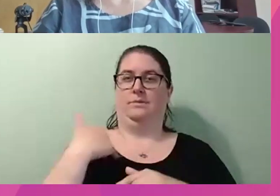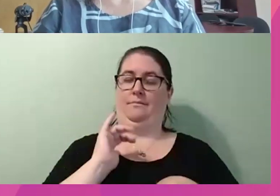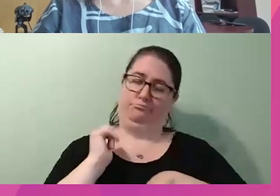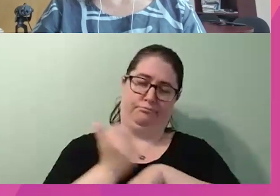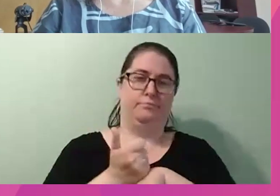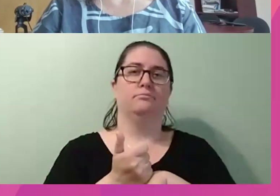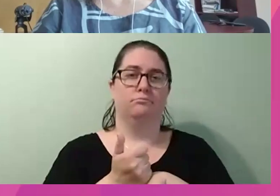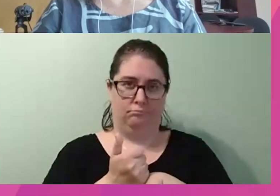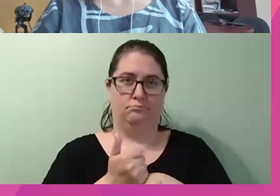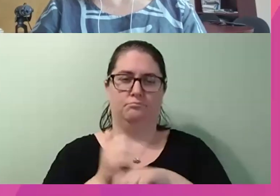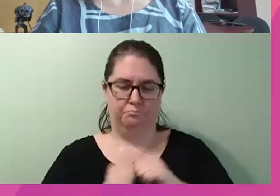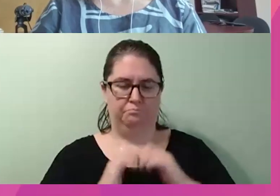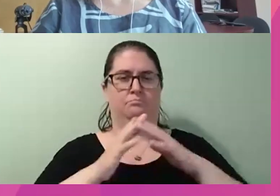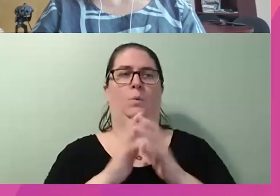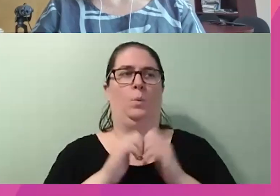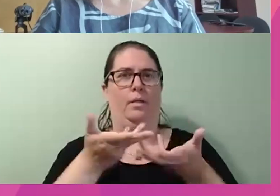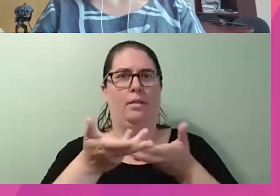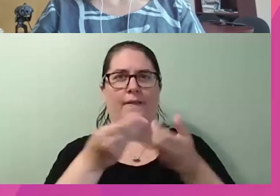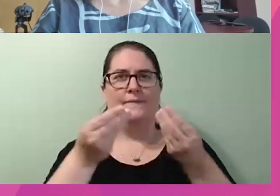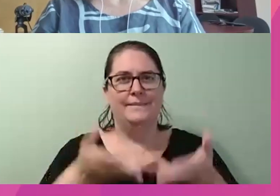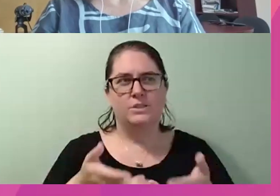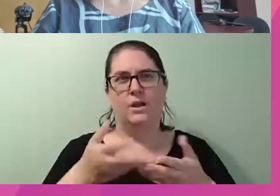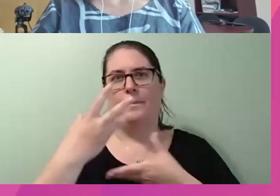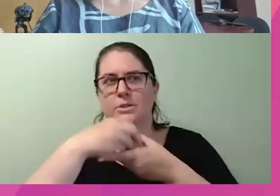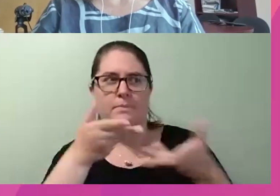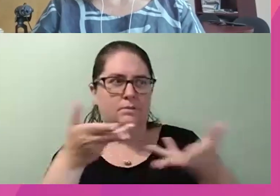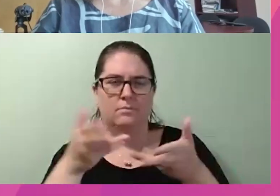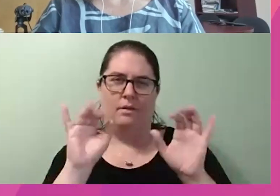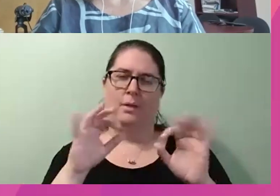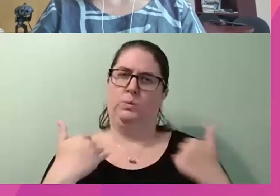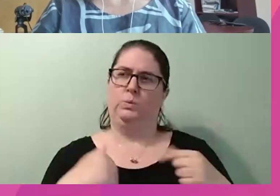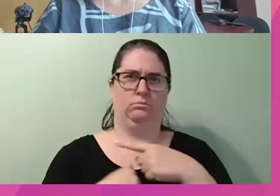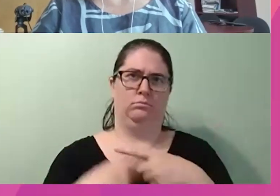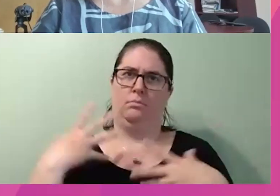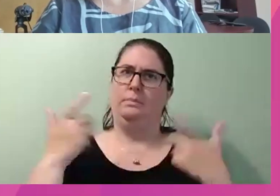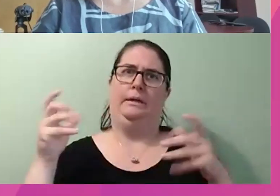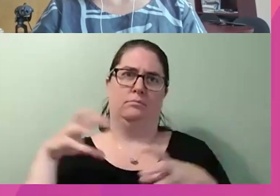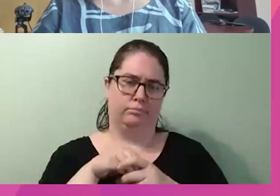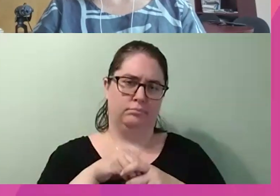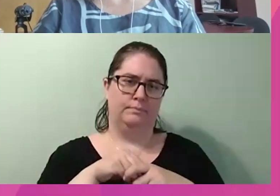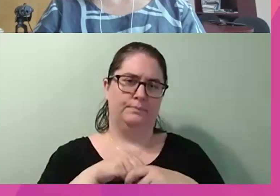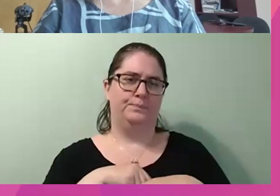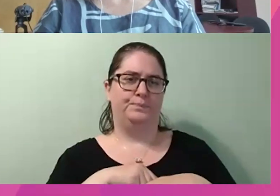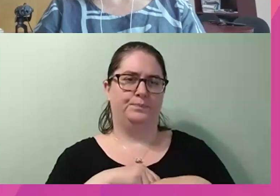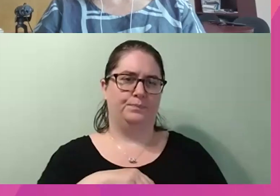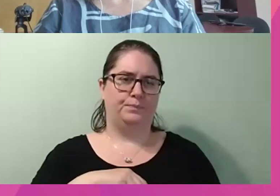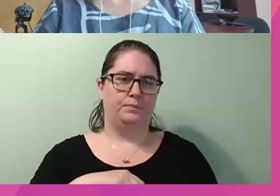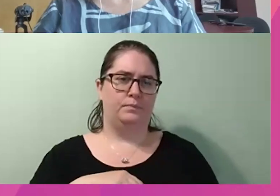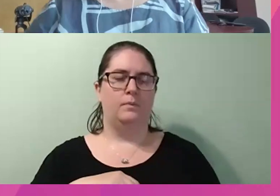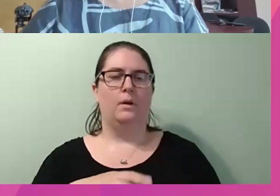and the interaction with our facilitators and our participants in the study. So